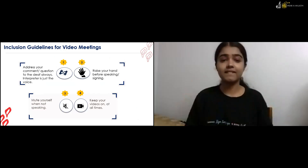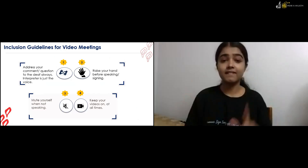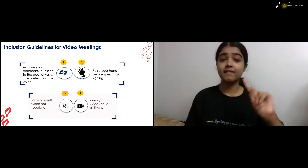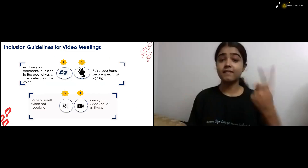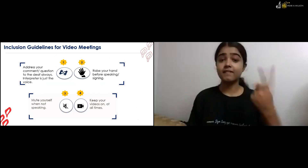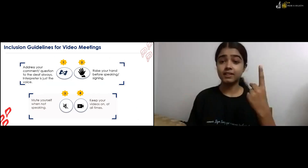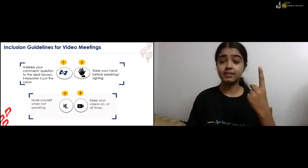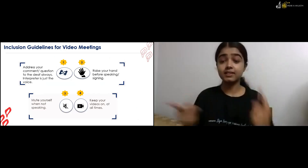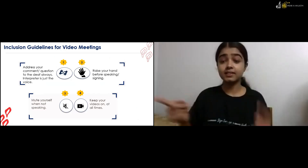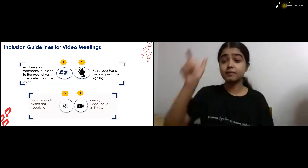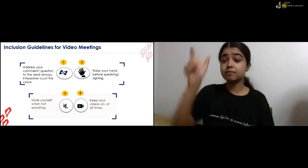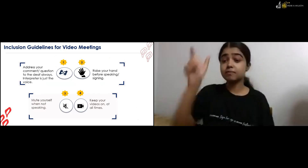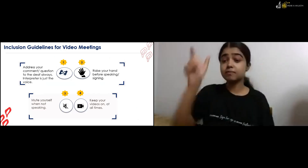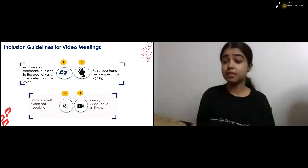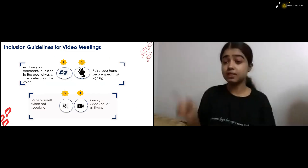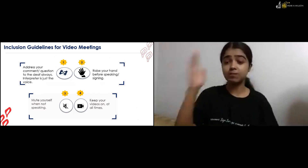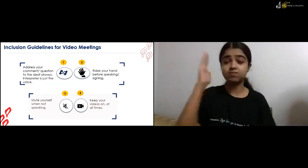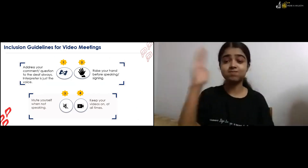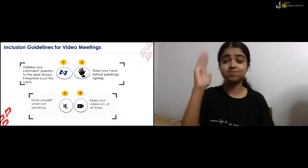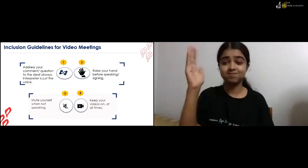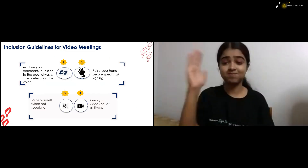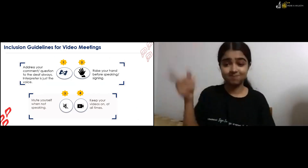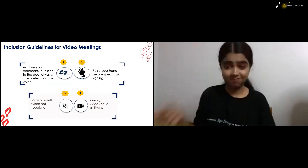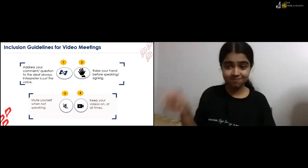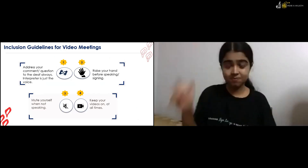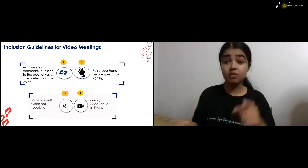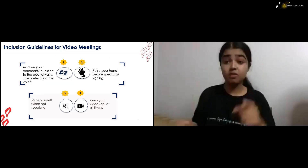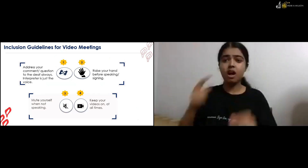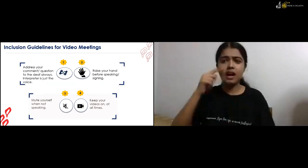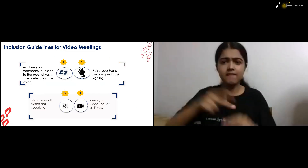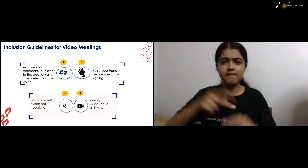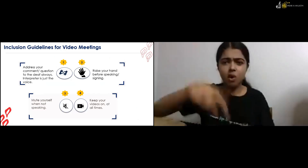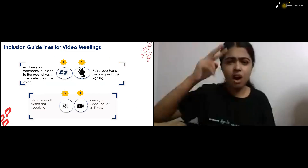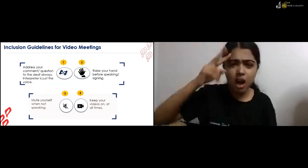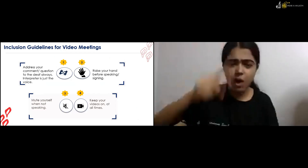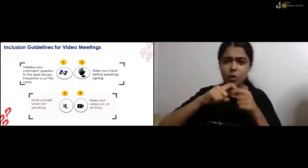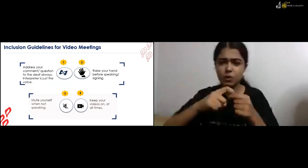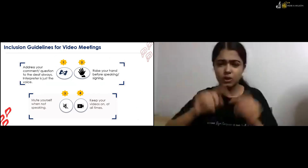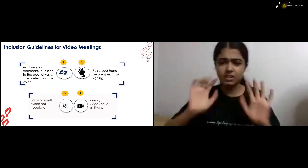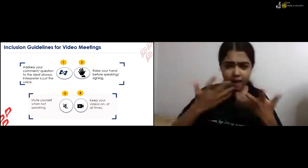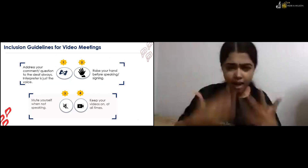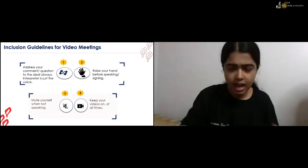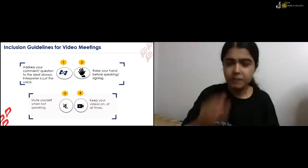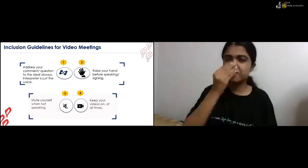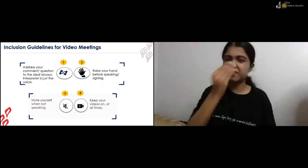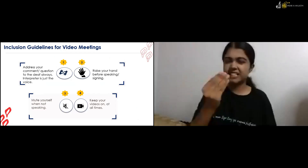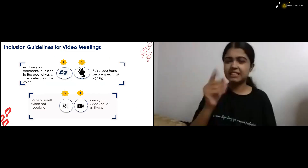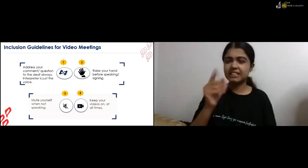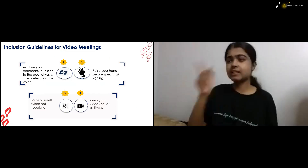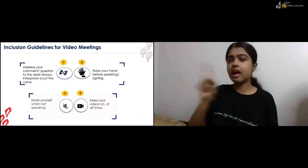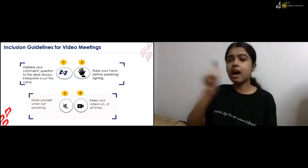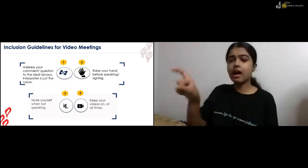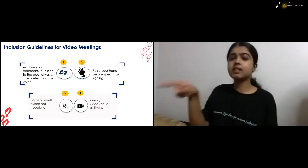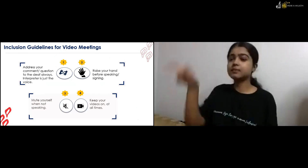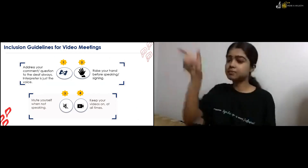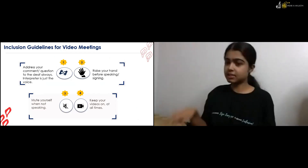So we have some guidelines for today. First thing, whoever will be presenting here, if you have any